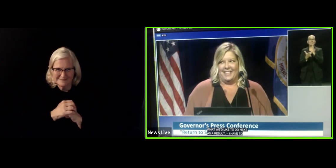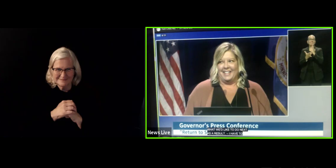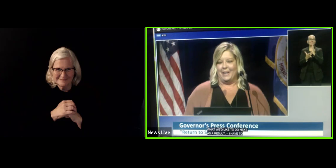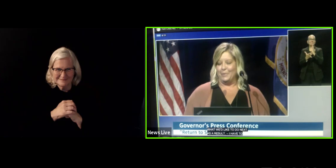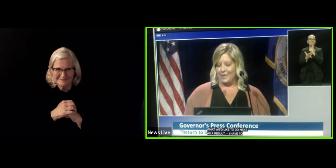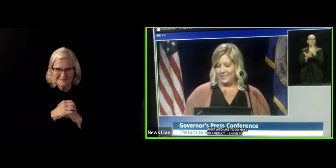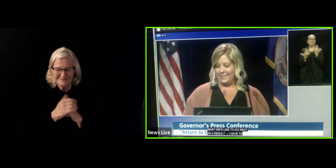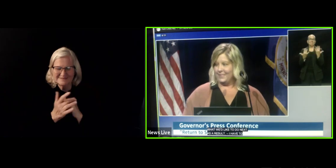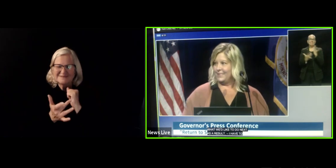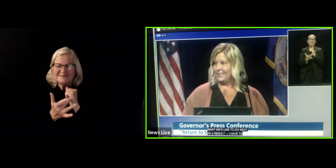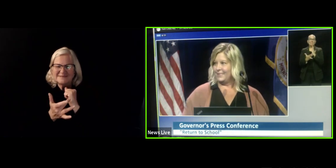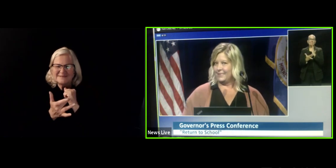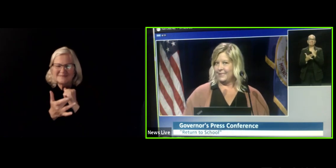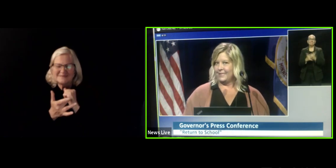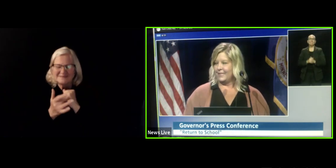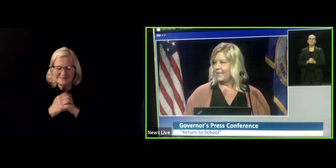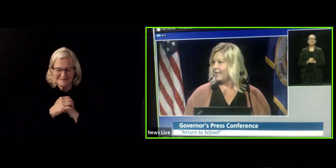it's not moving.